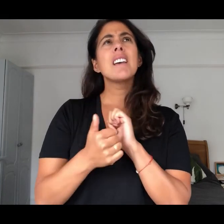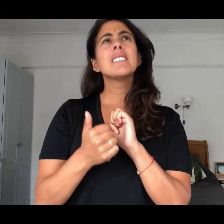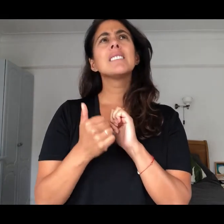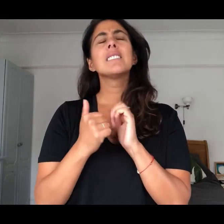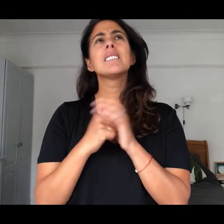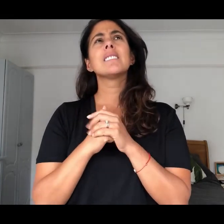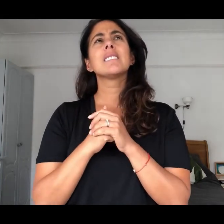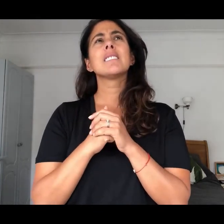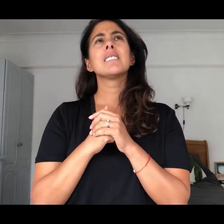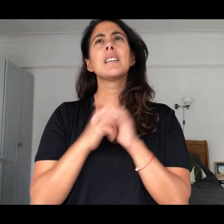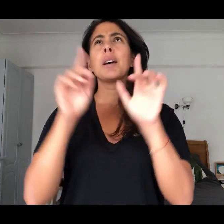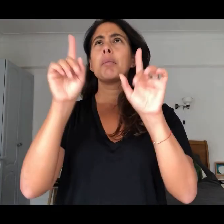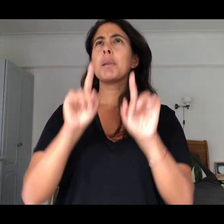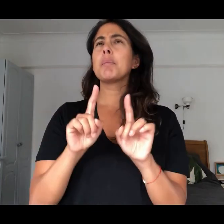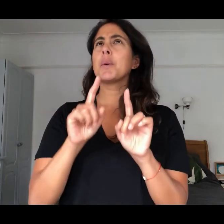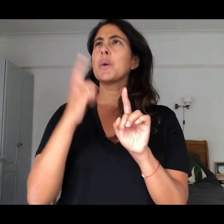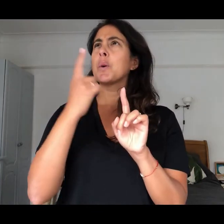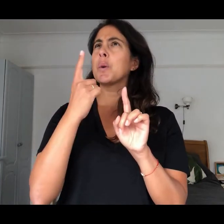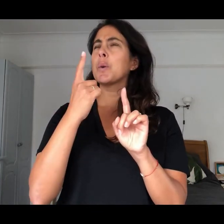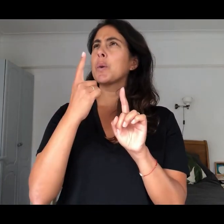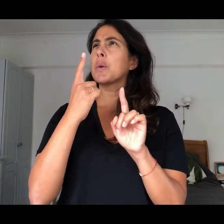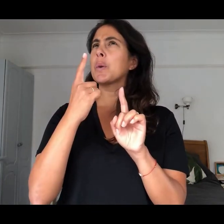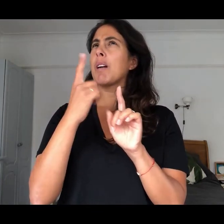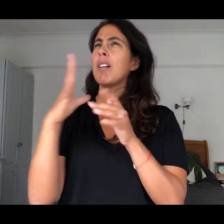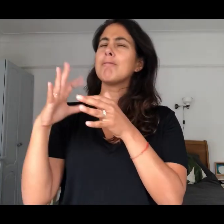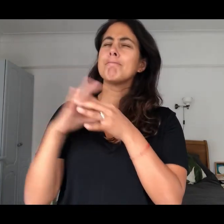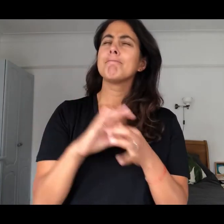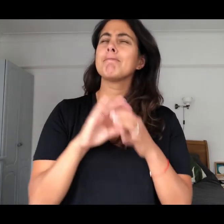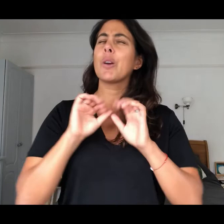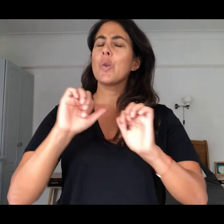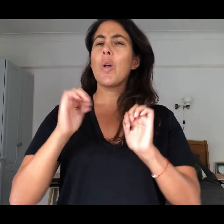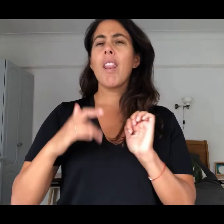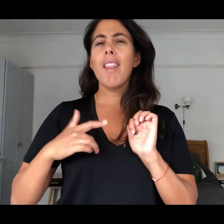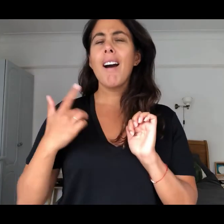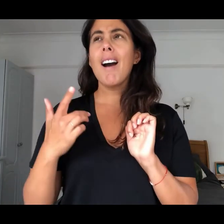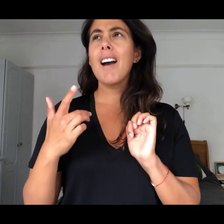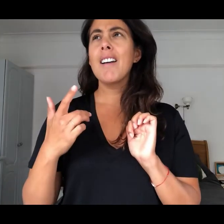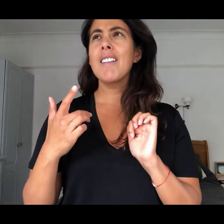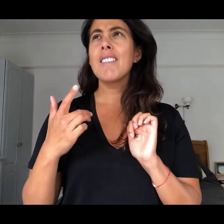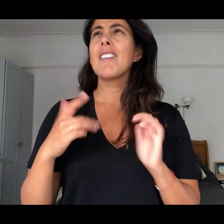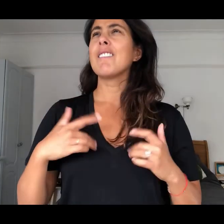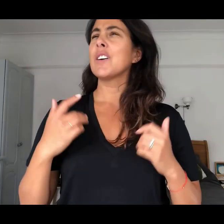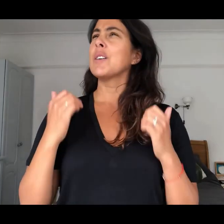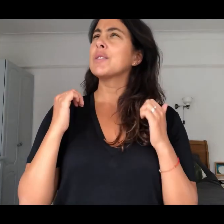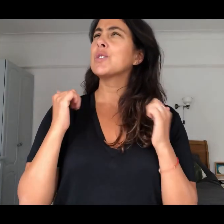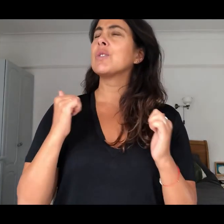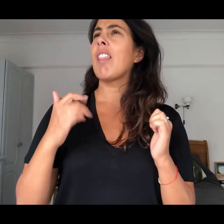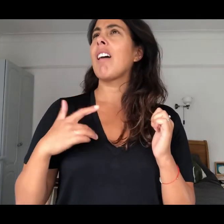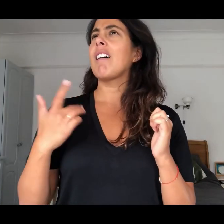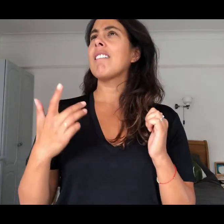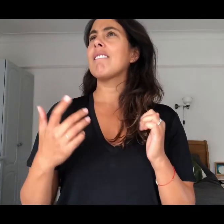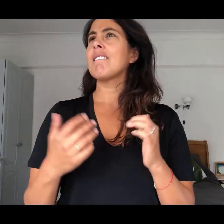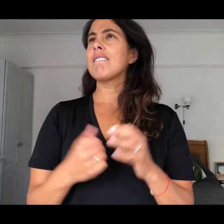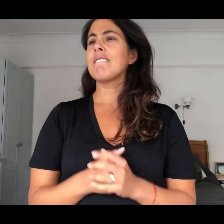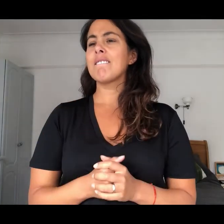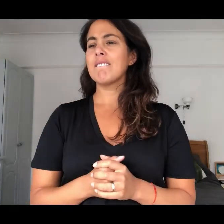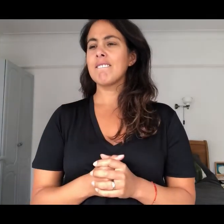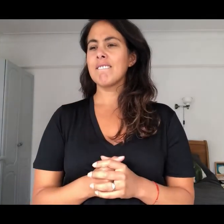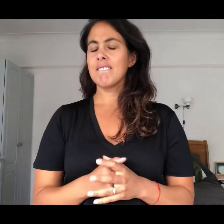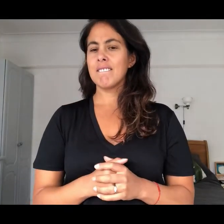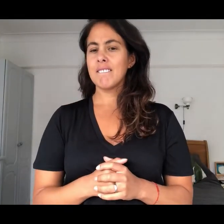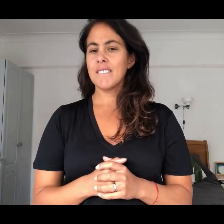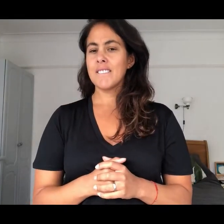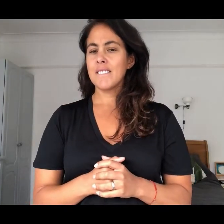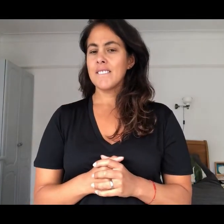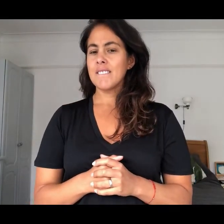life, the friends, the people who mark a lifetime and a life well lived.